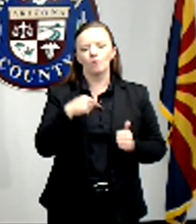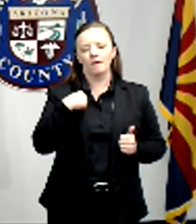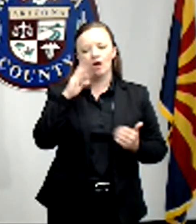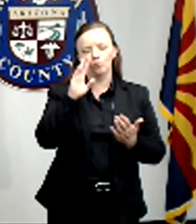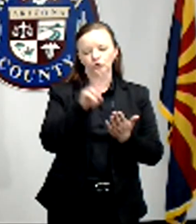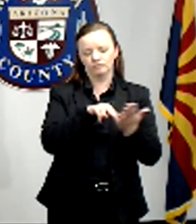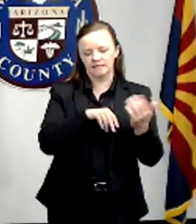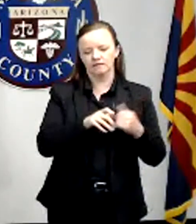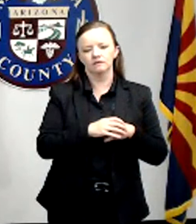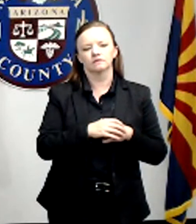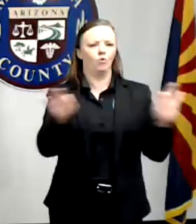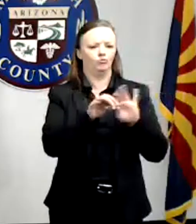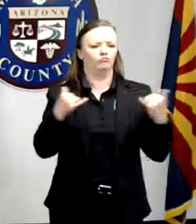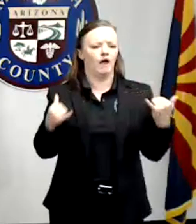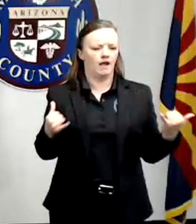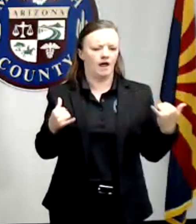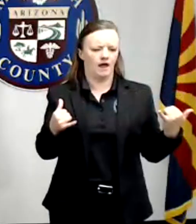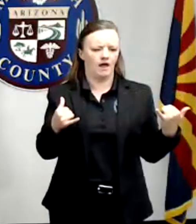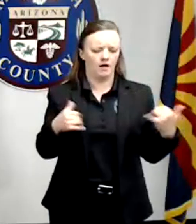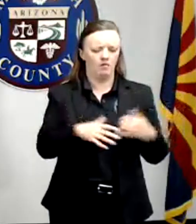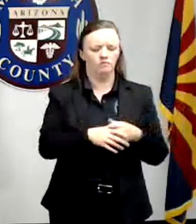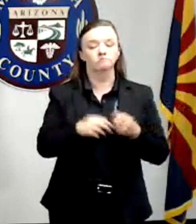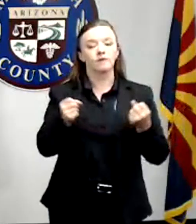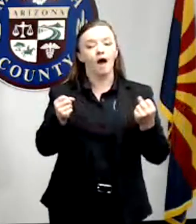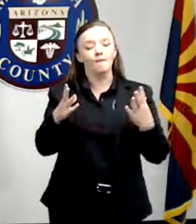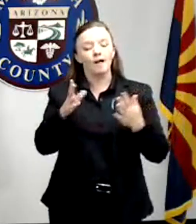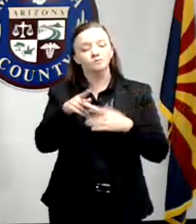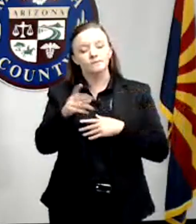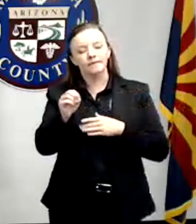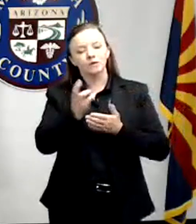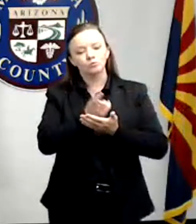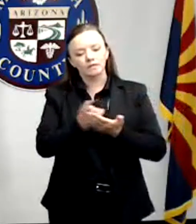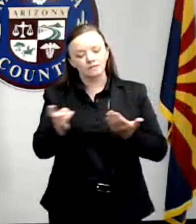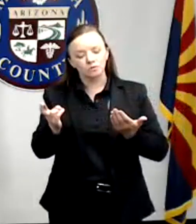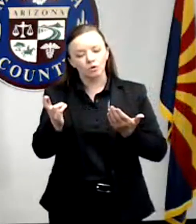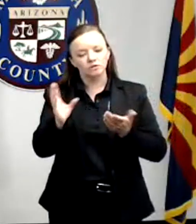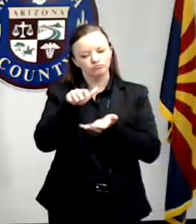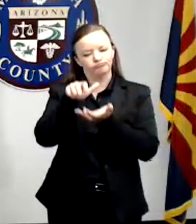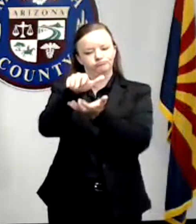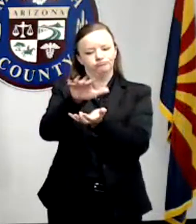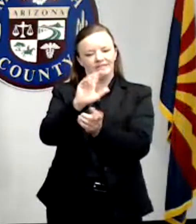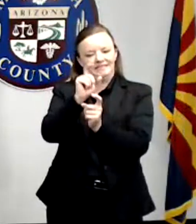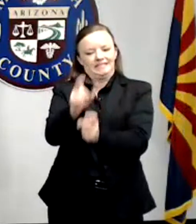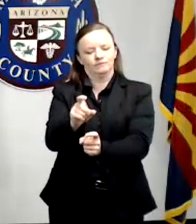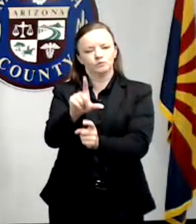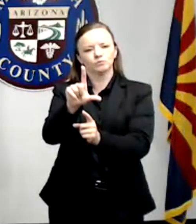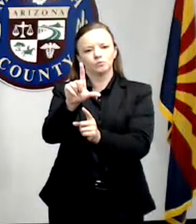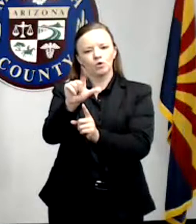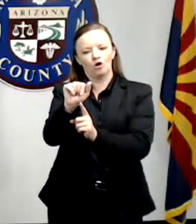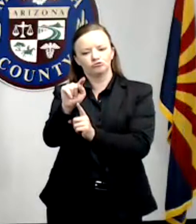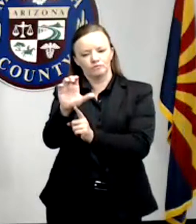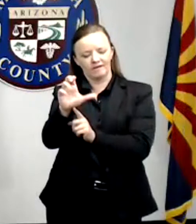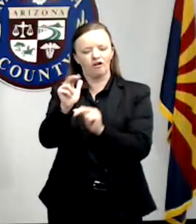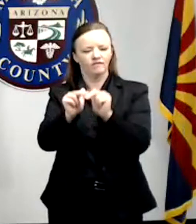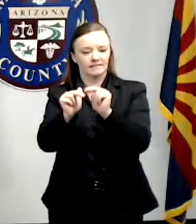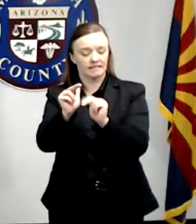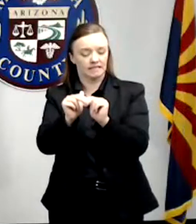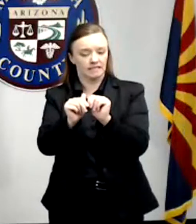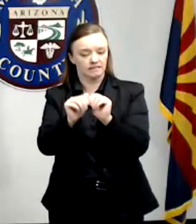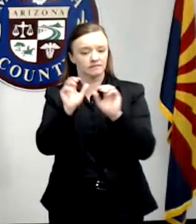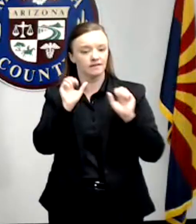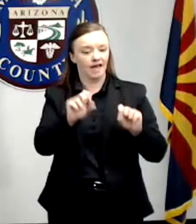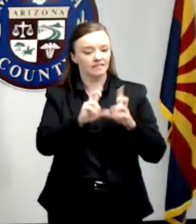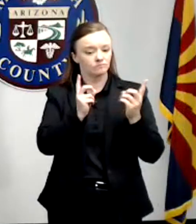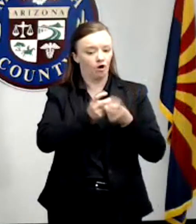for him. Okay. Justin asks, sources are being directed to long-term care facilities. Can the department keep up with